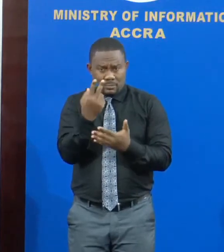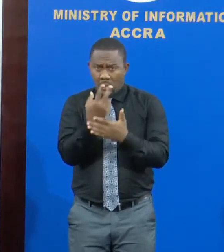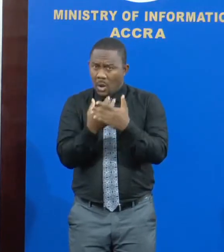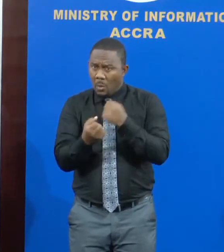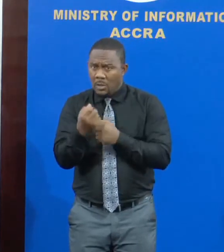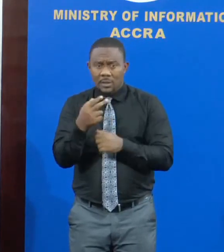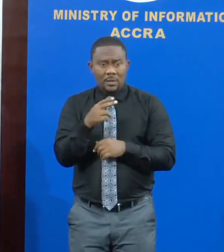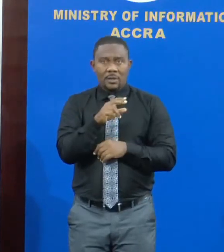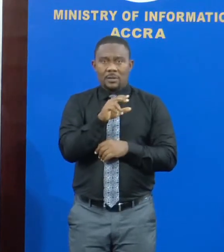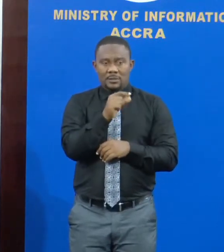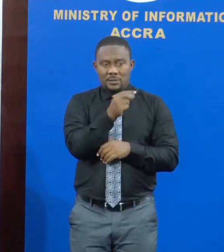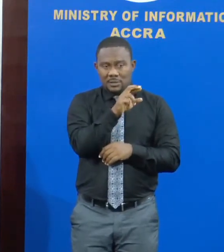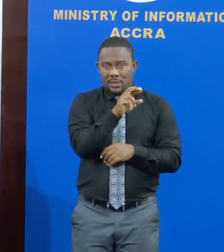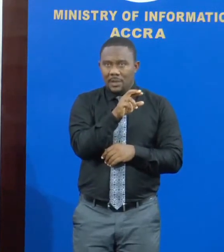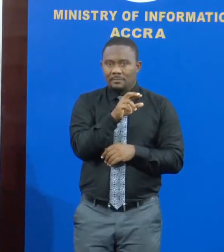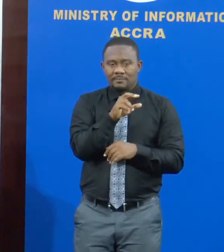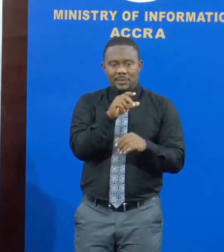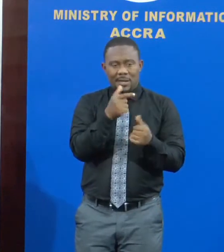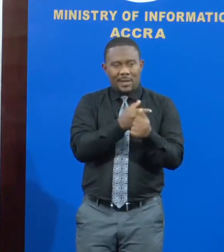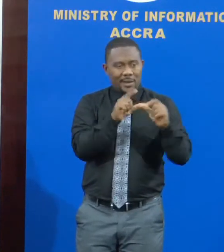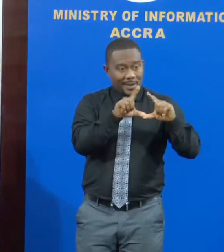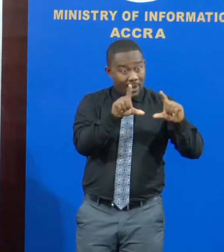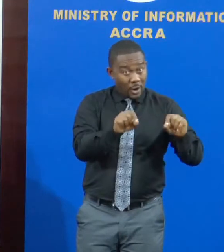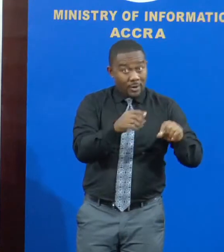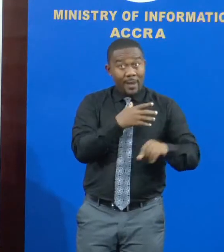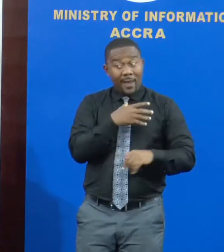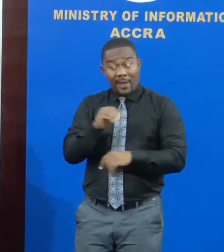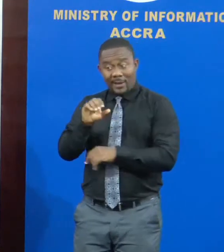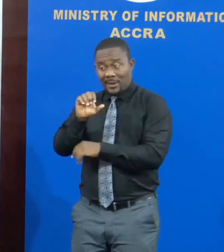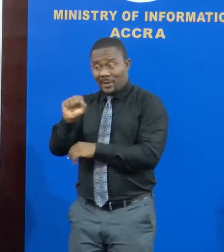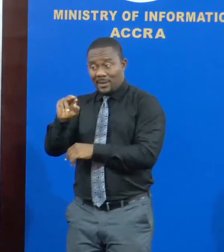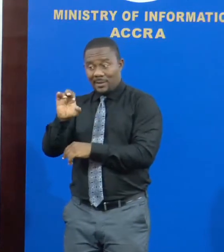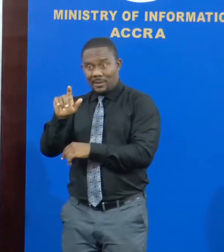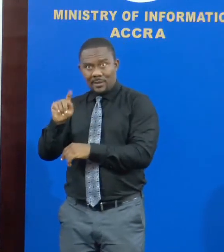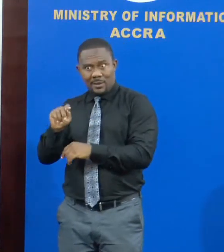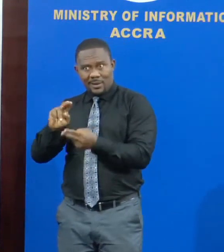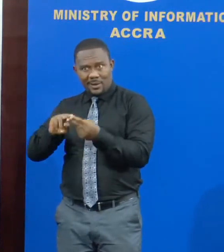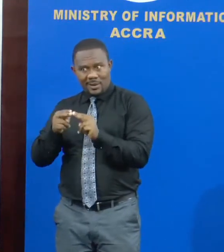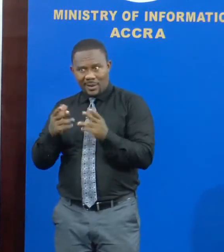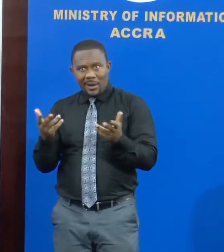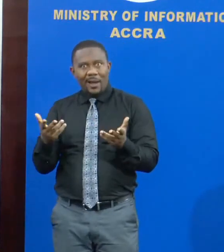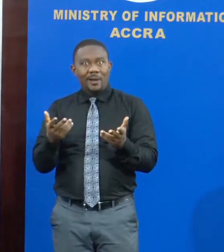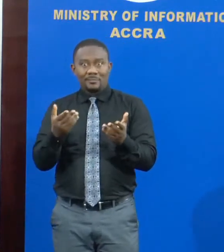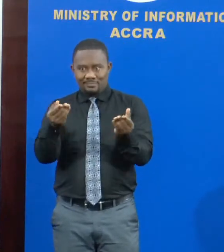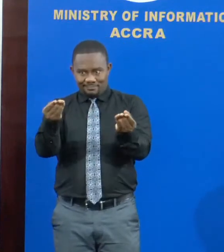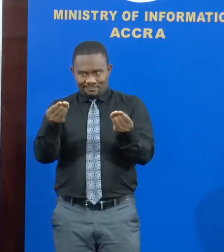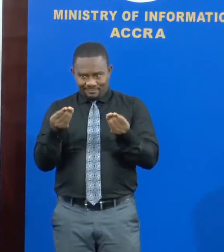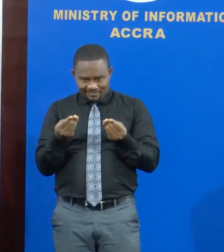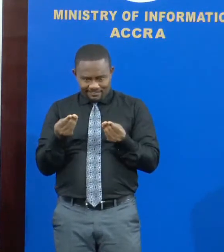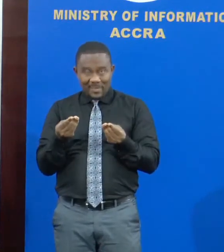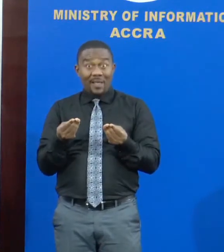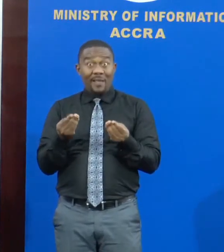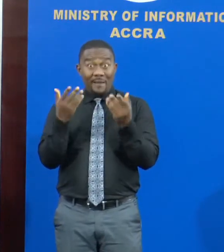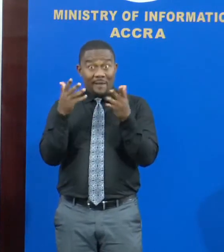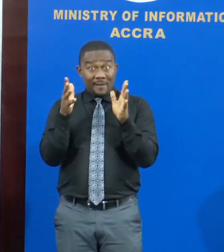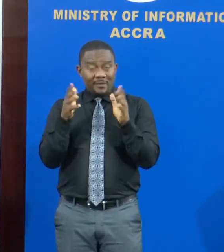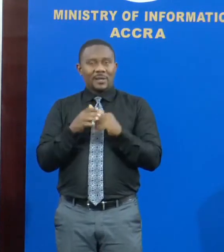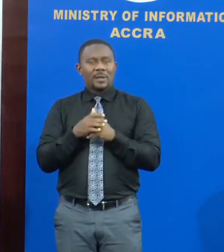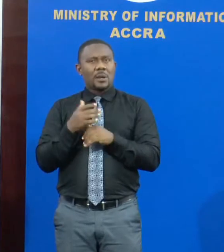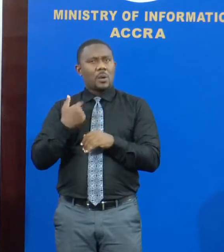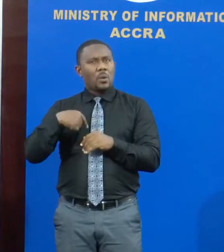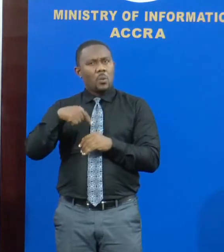numbers. And when you do that, our job then is to make sure that the biometric records that